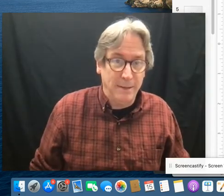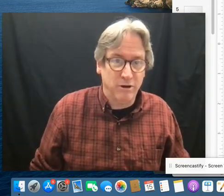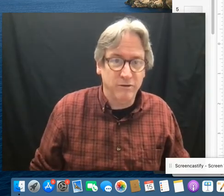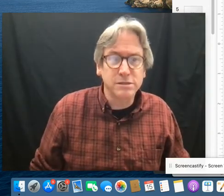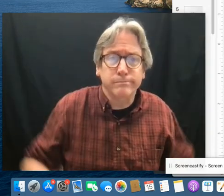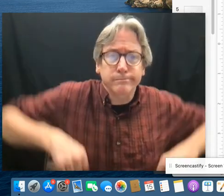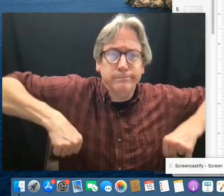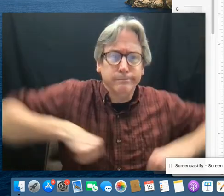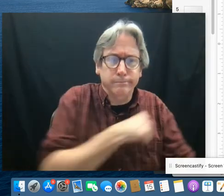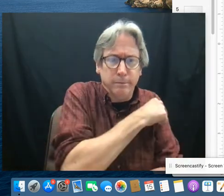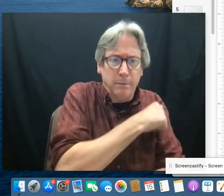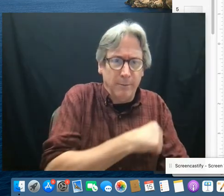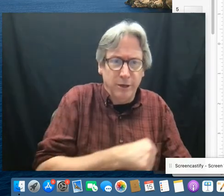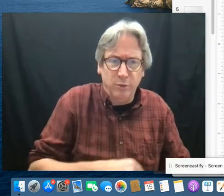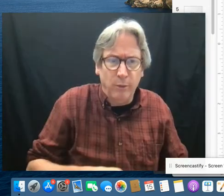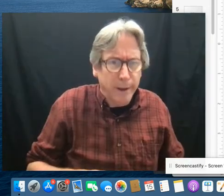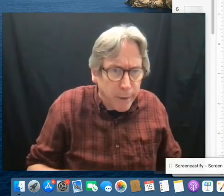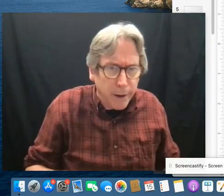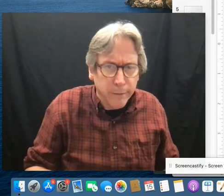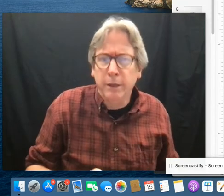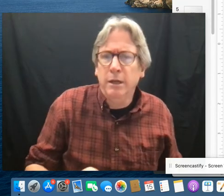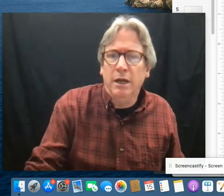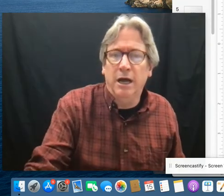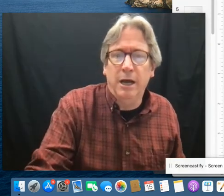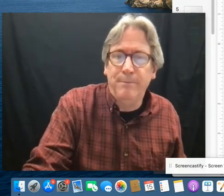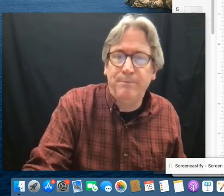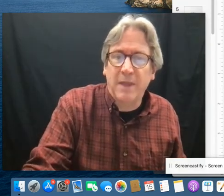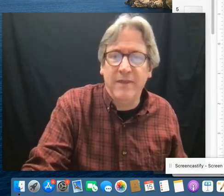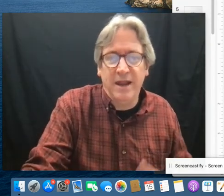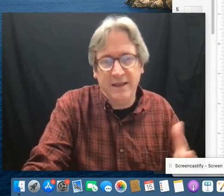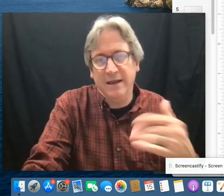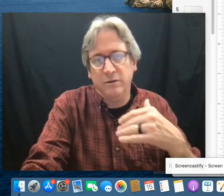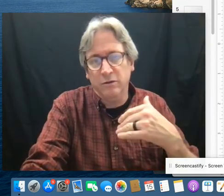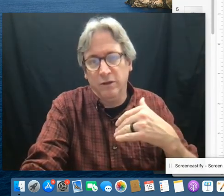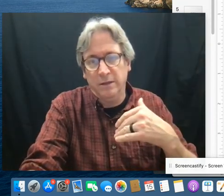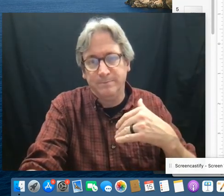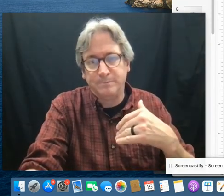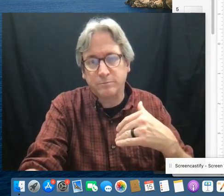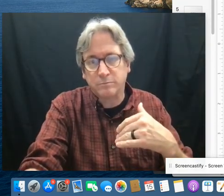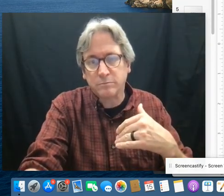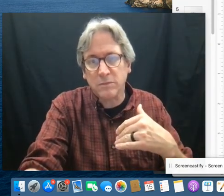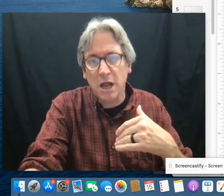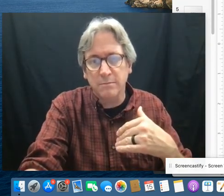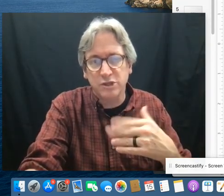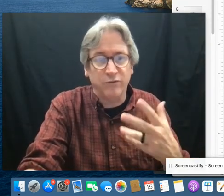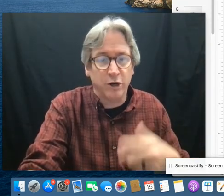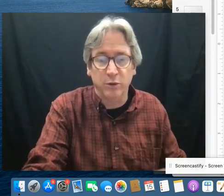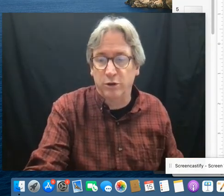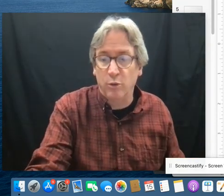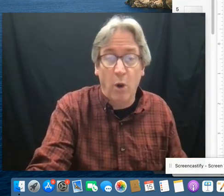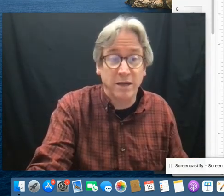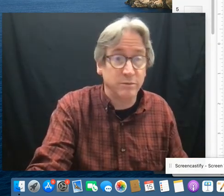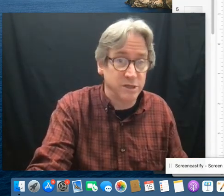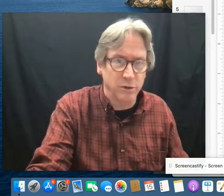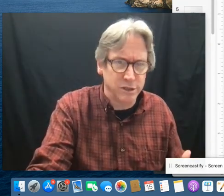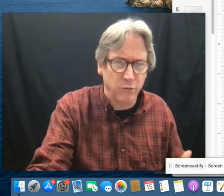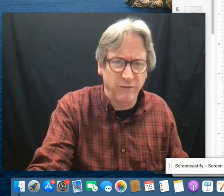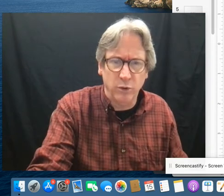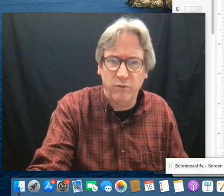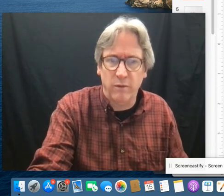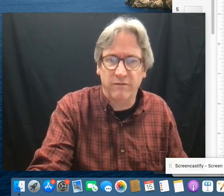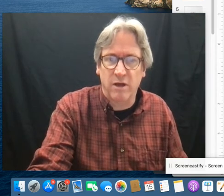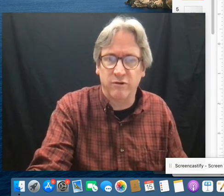My preference, I'm going to do it the way I want to. And then at the end, so far you learn what. So it's